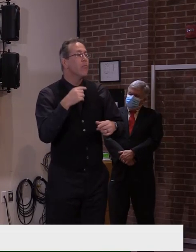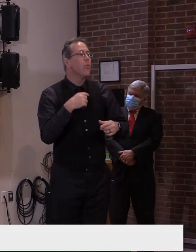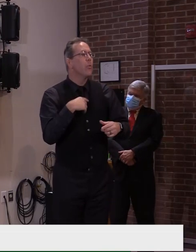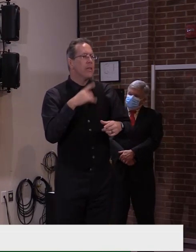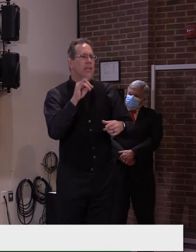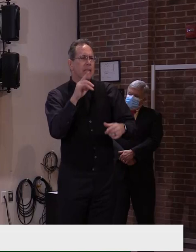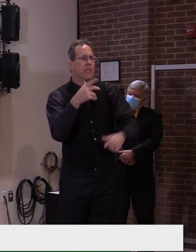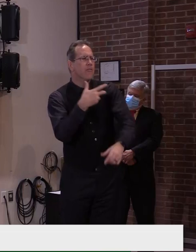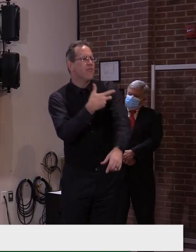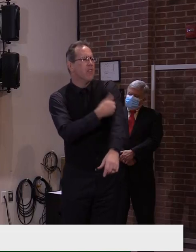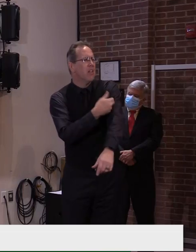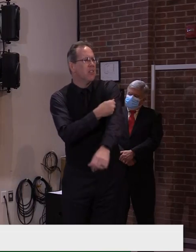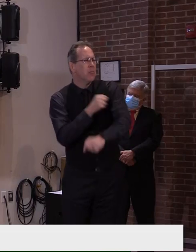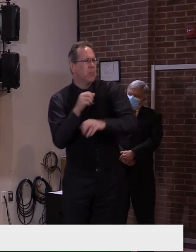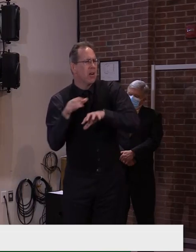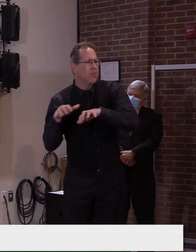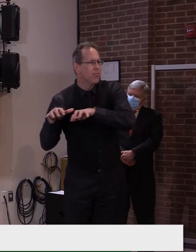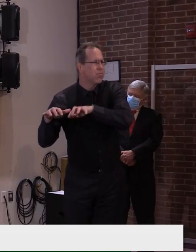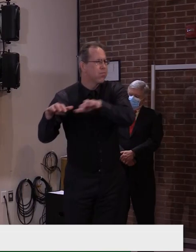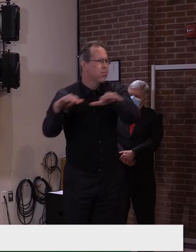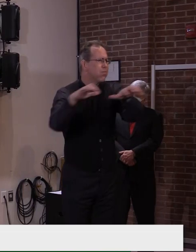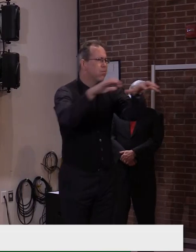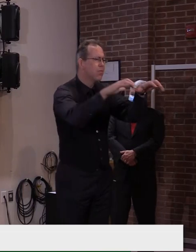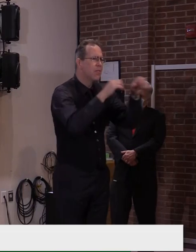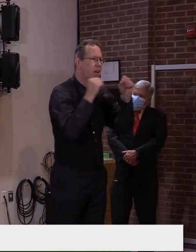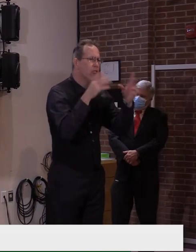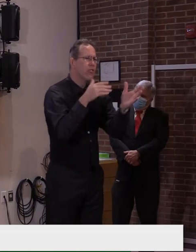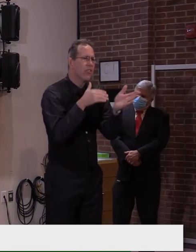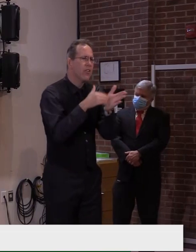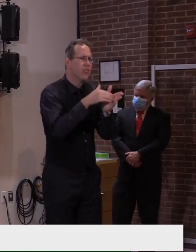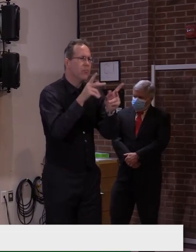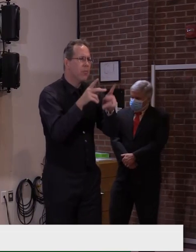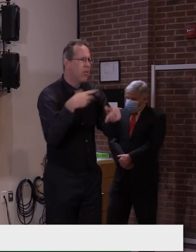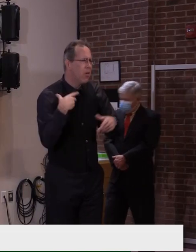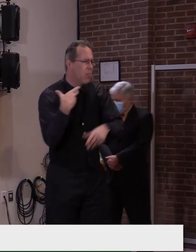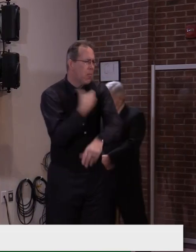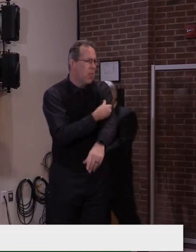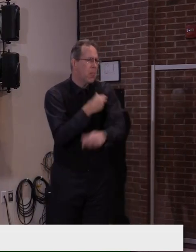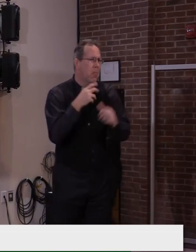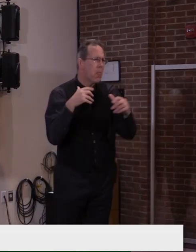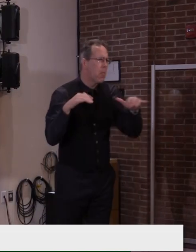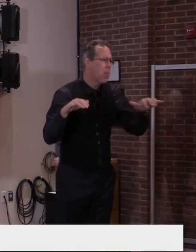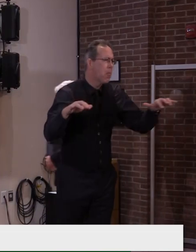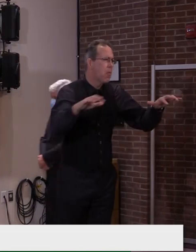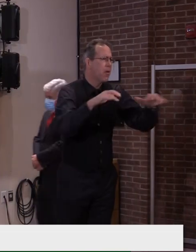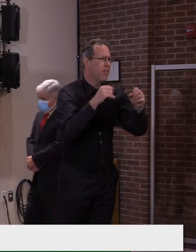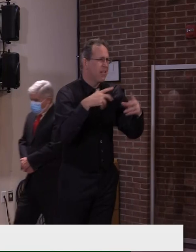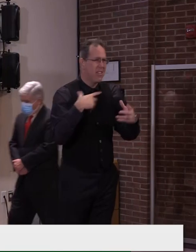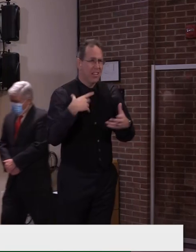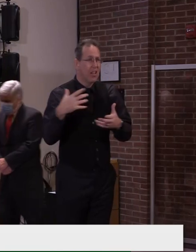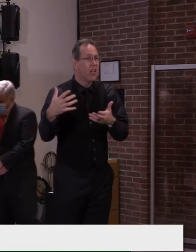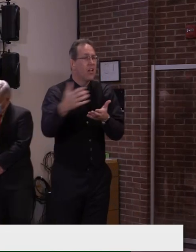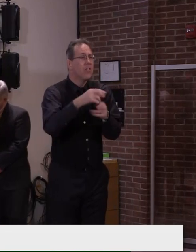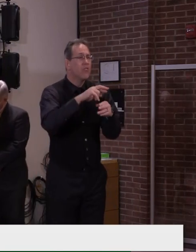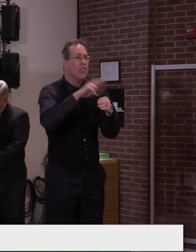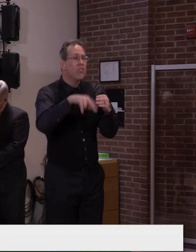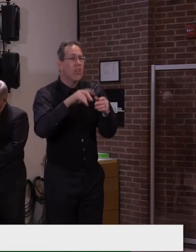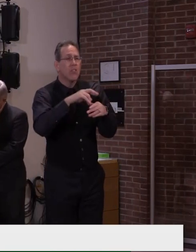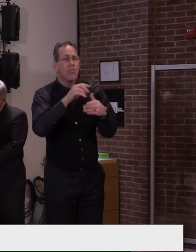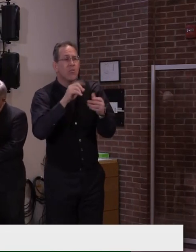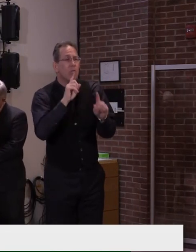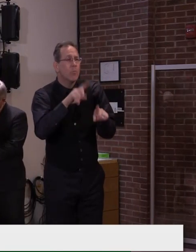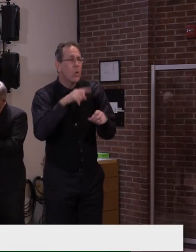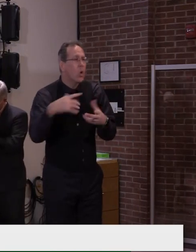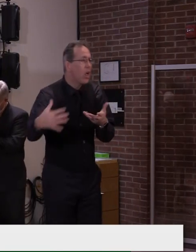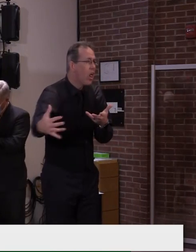vaccine when we look at adverse effects. And the data from millions,